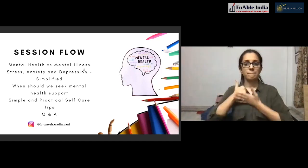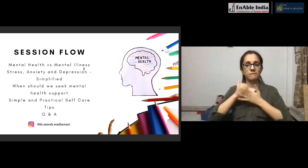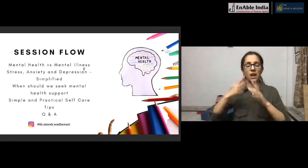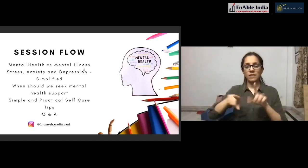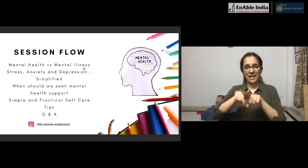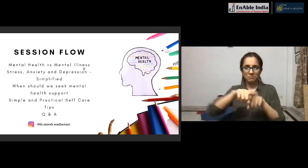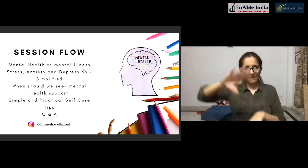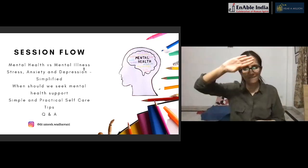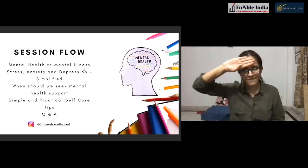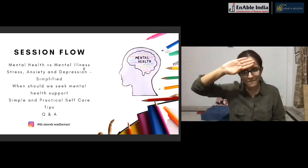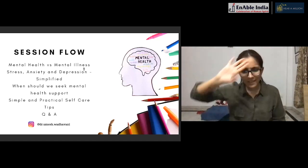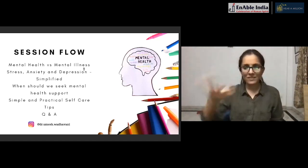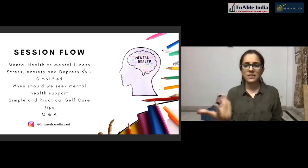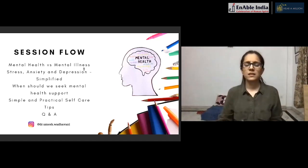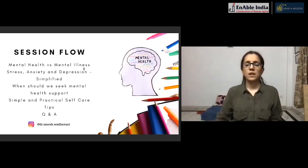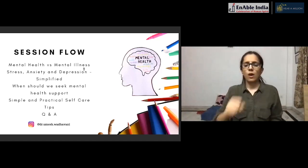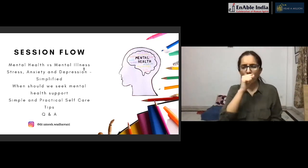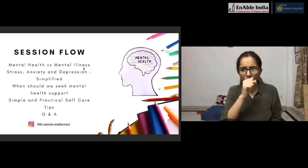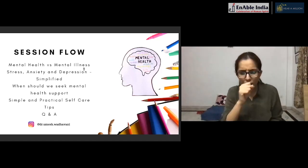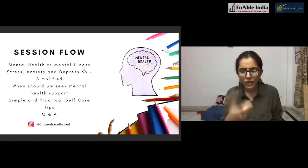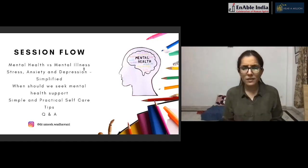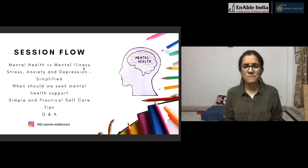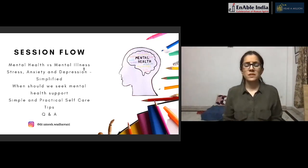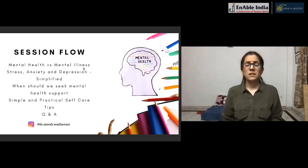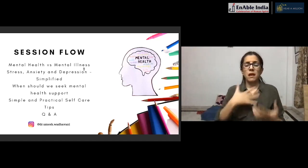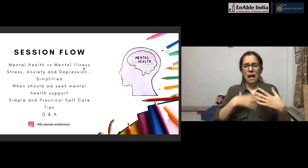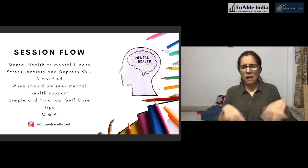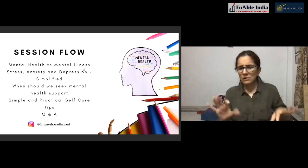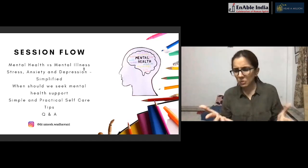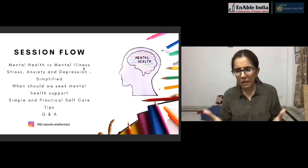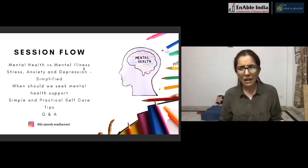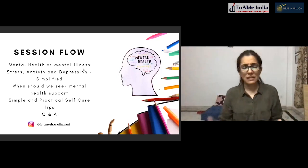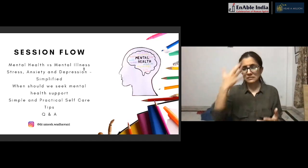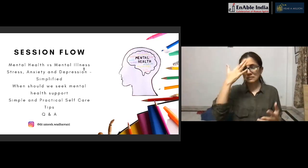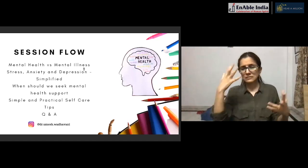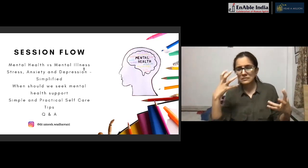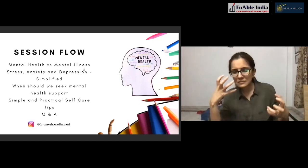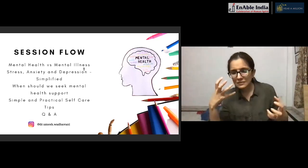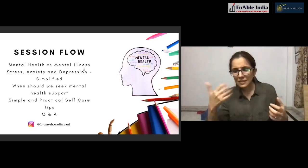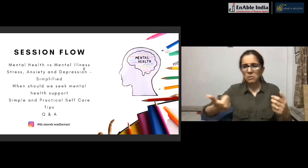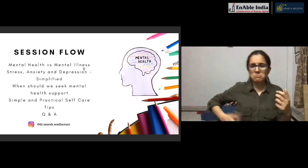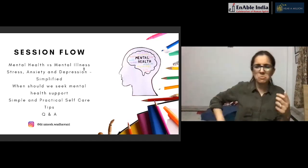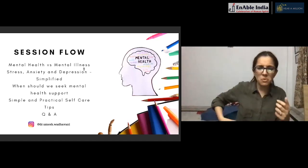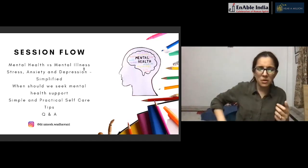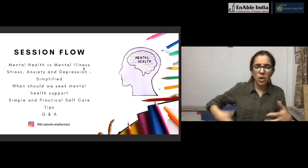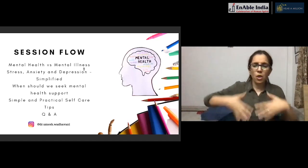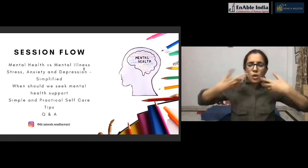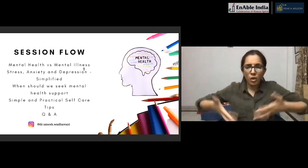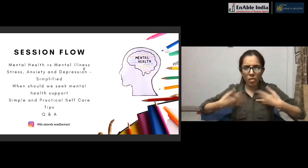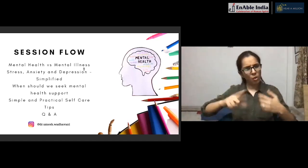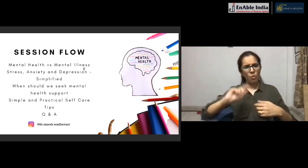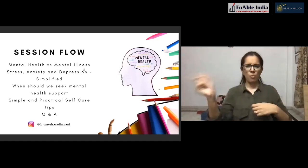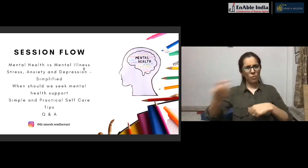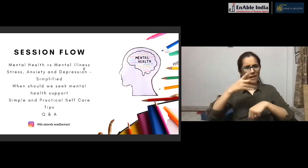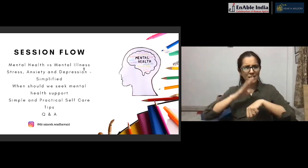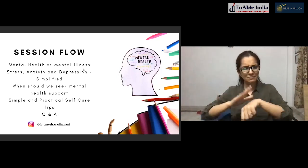or headache or a body ache or sometimes vomiting, diarrhea, and stuff. Like we all are familiar, right? All these things. And the